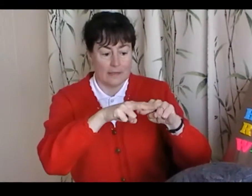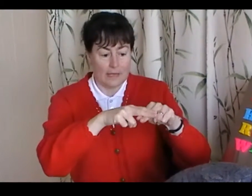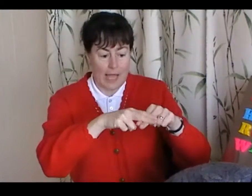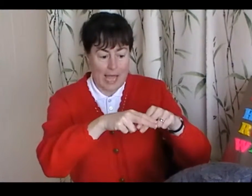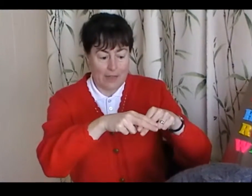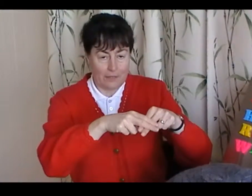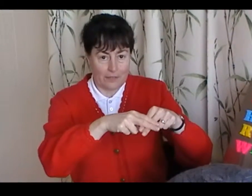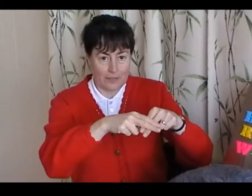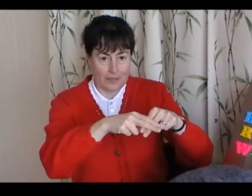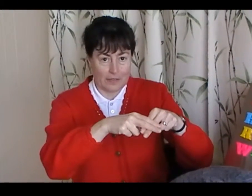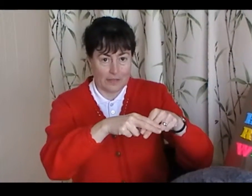F,